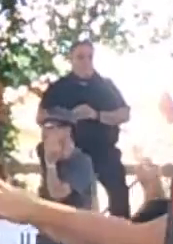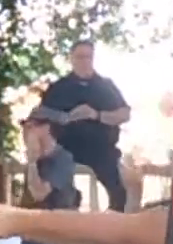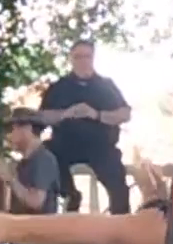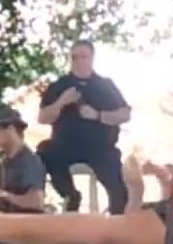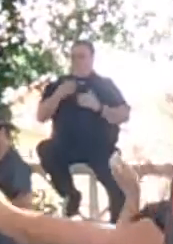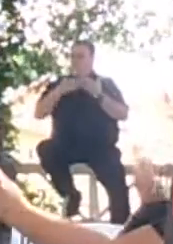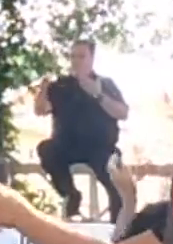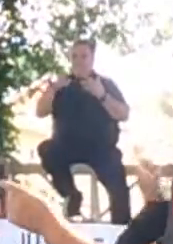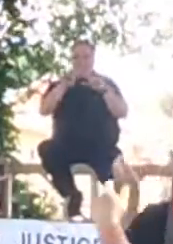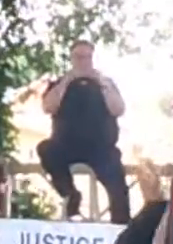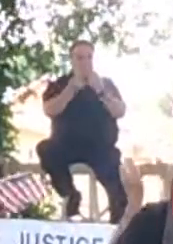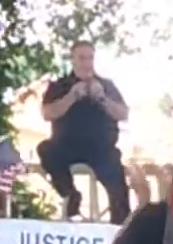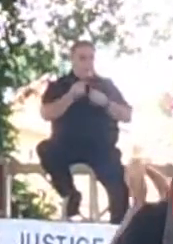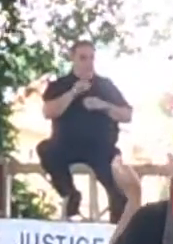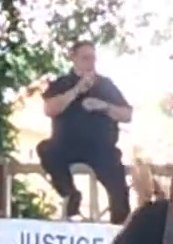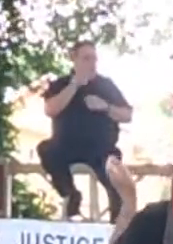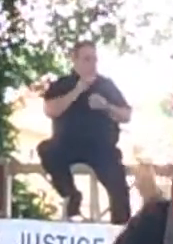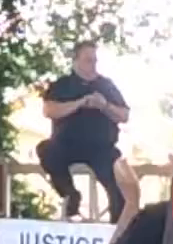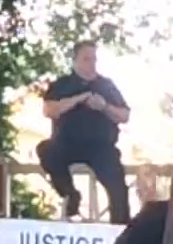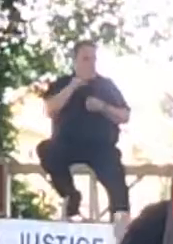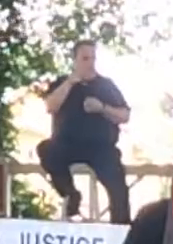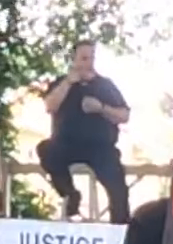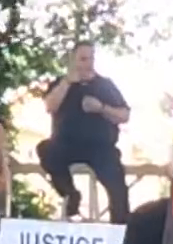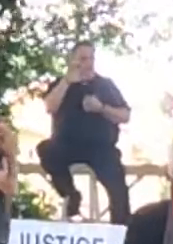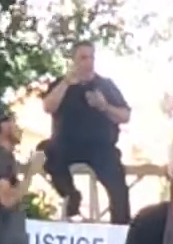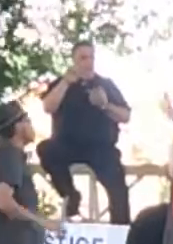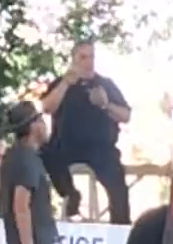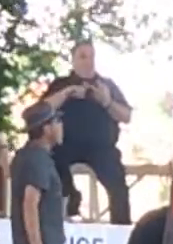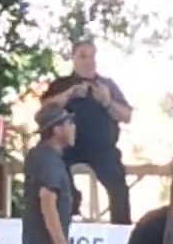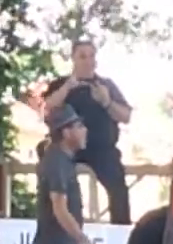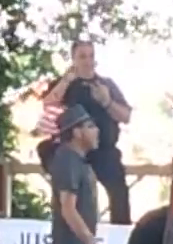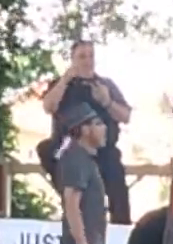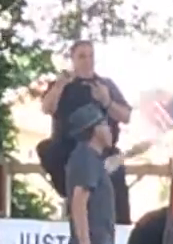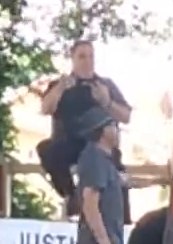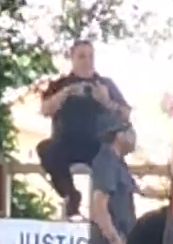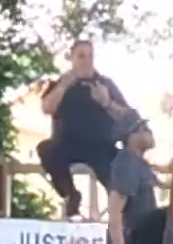And the rest of the team is Dr. Eric Romero and Kathy Sullivan.